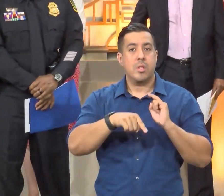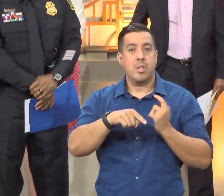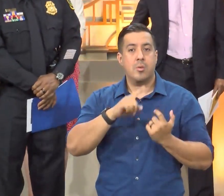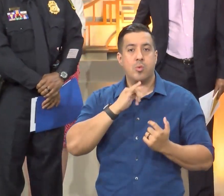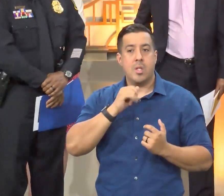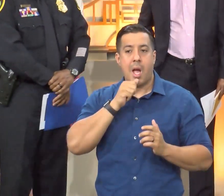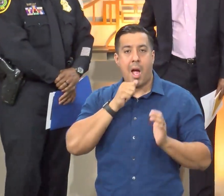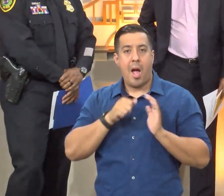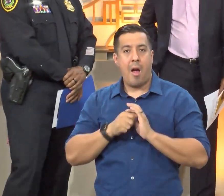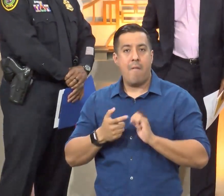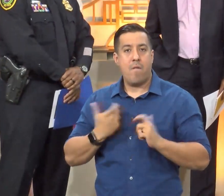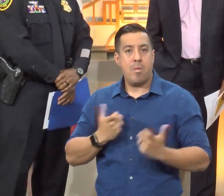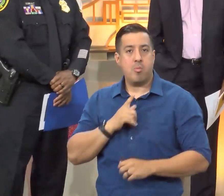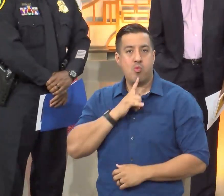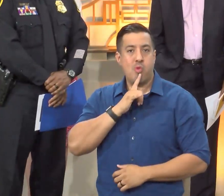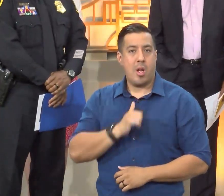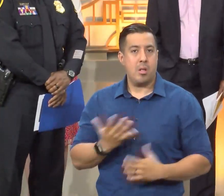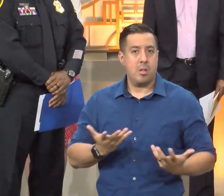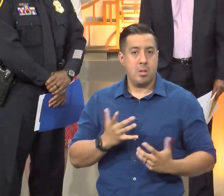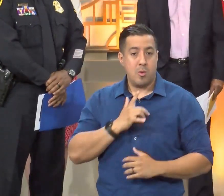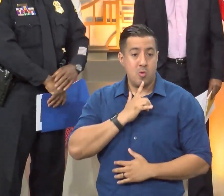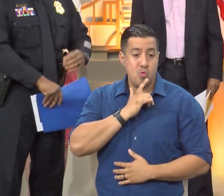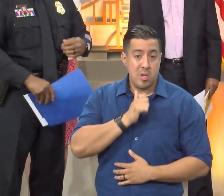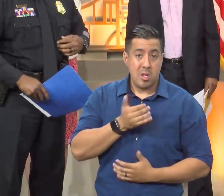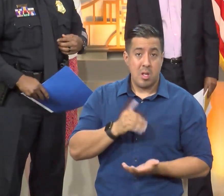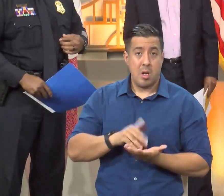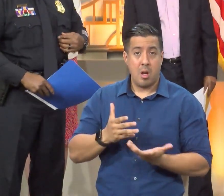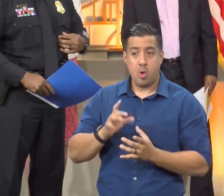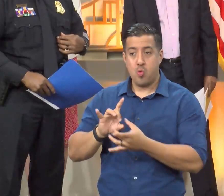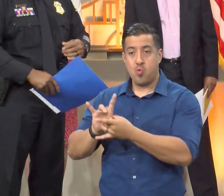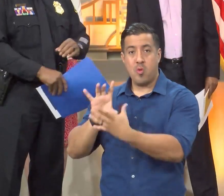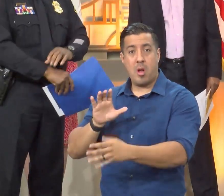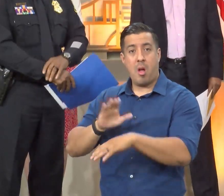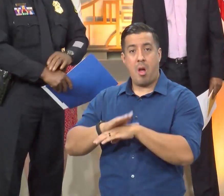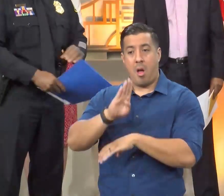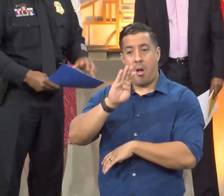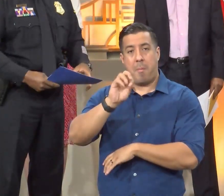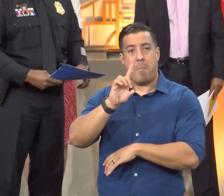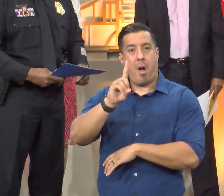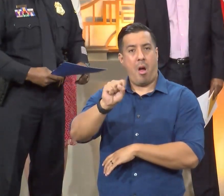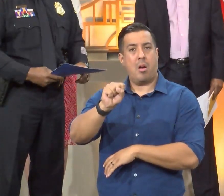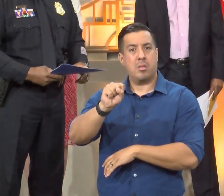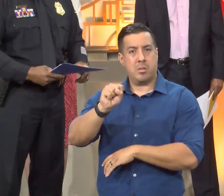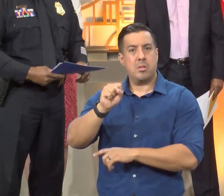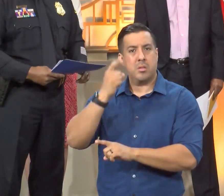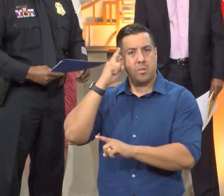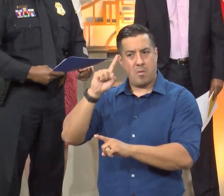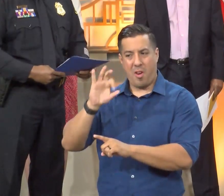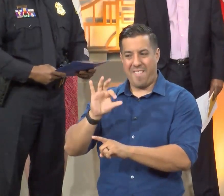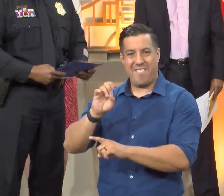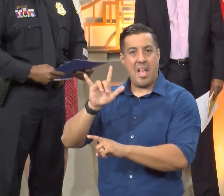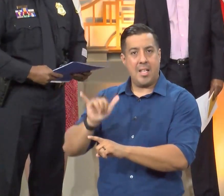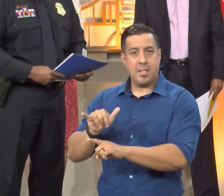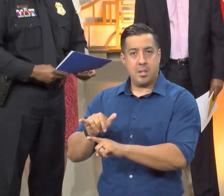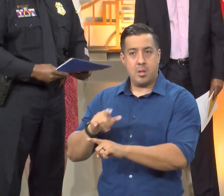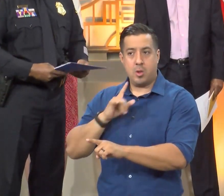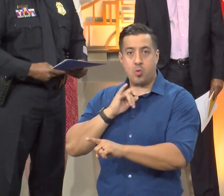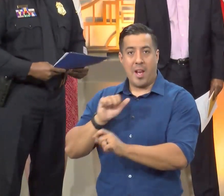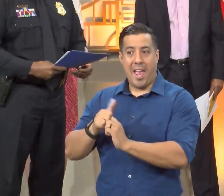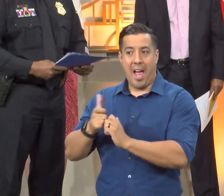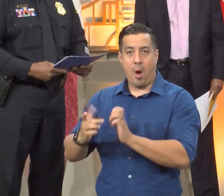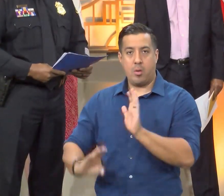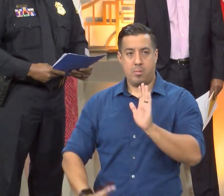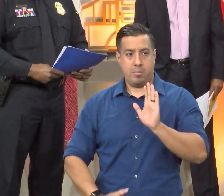reality that the repeated releasing on bond of violent felony defendants, it is a major contributor to this